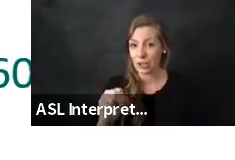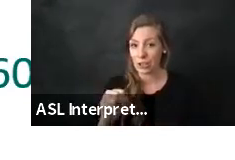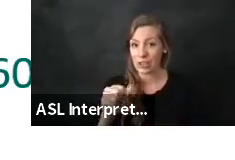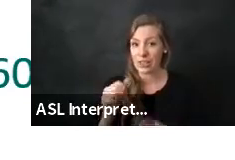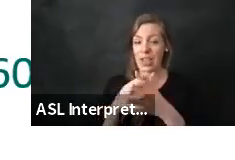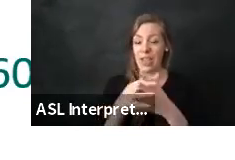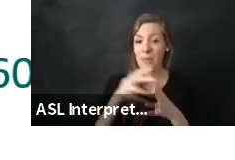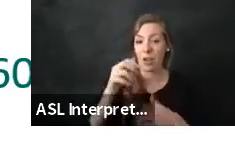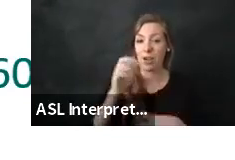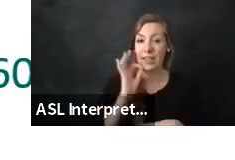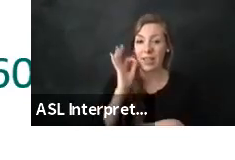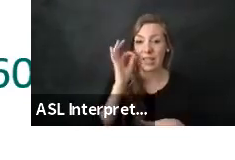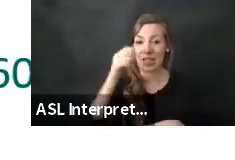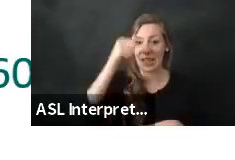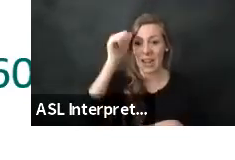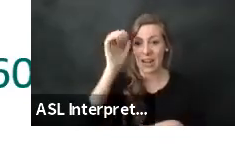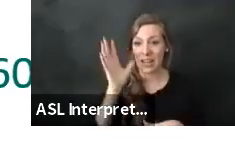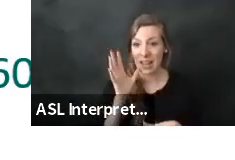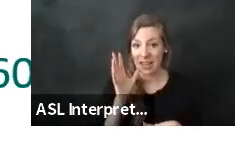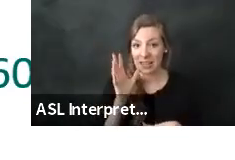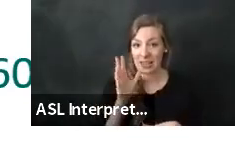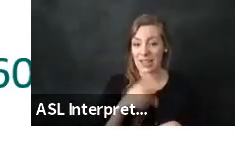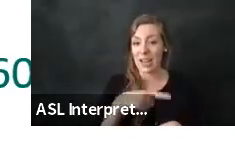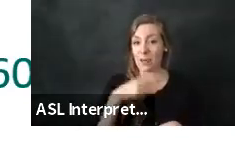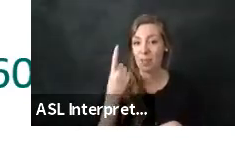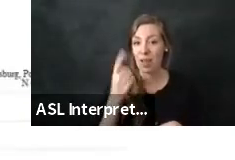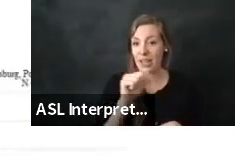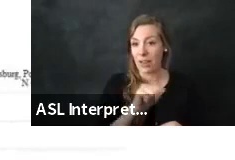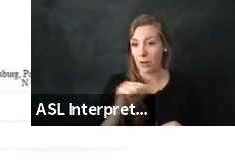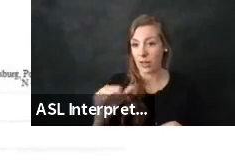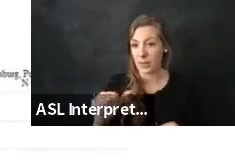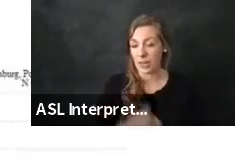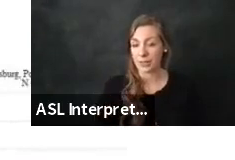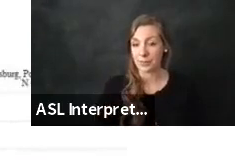Native residents, and Black African American residents.